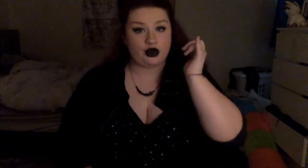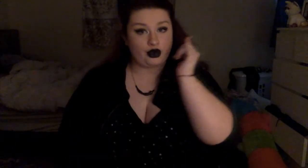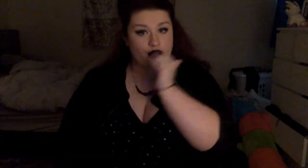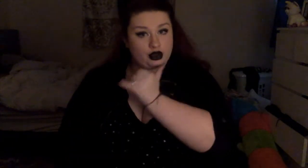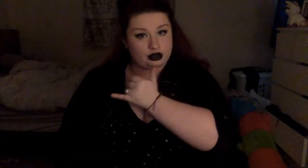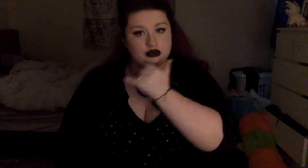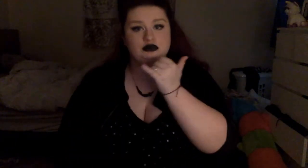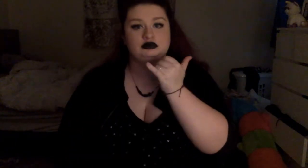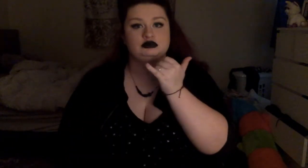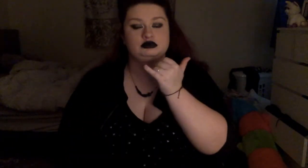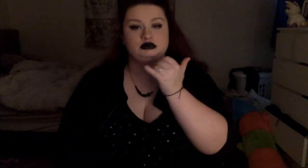O.